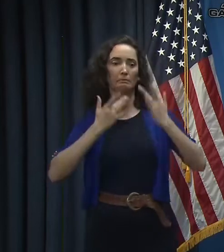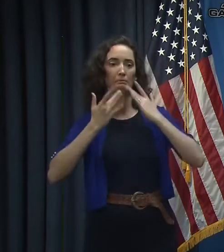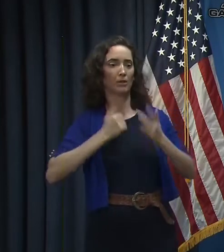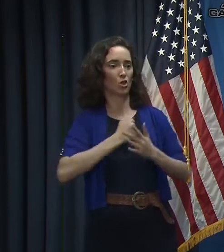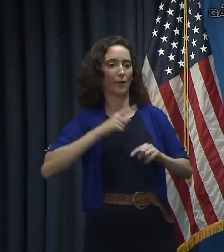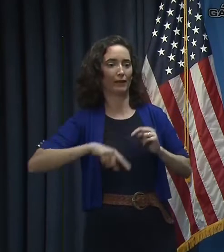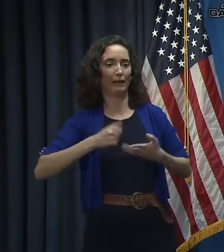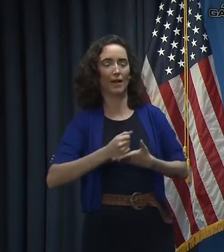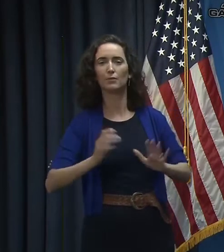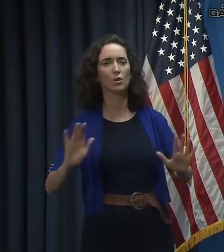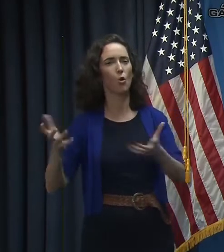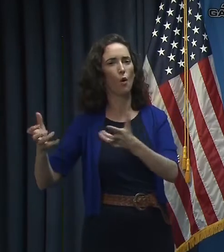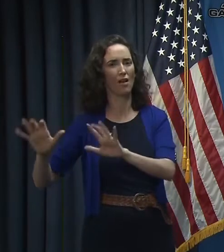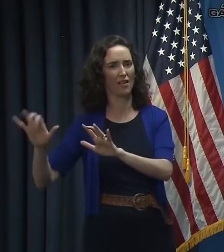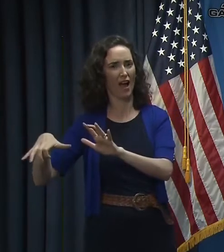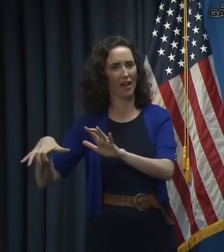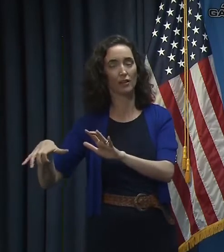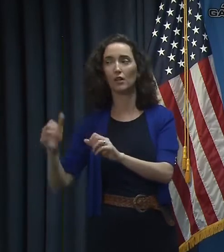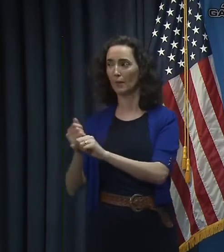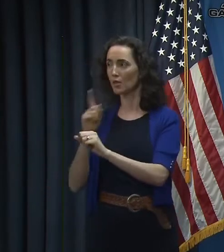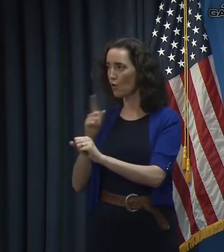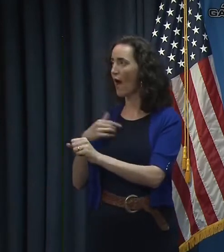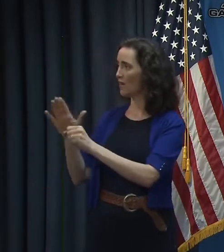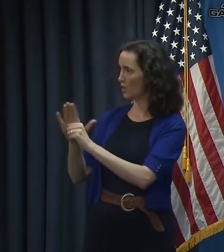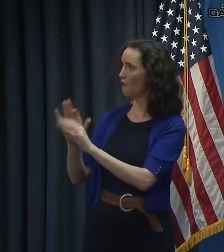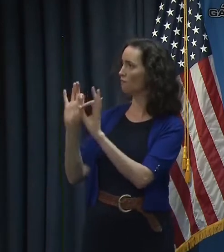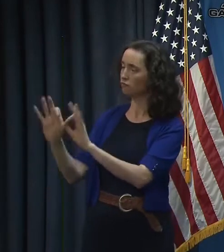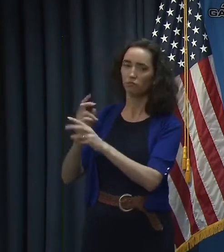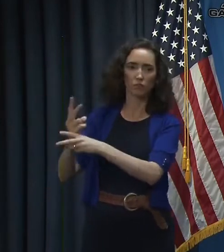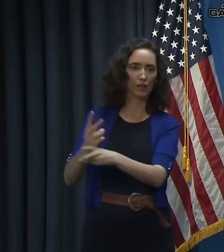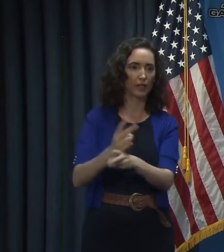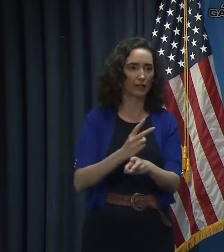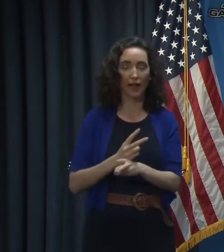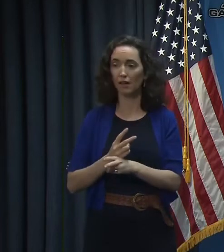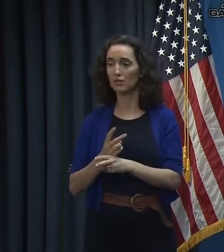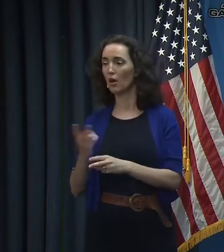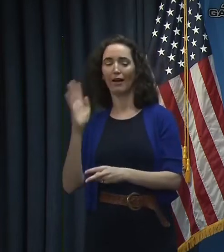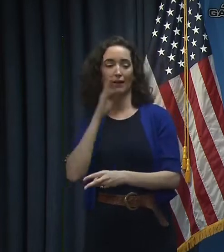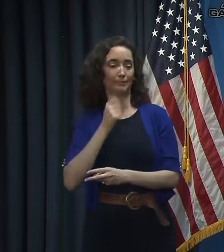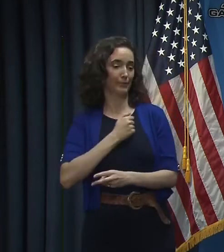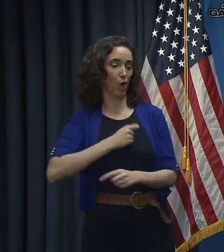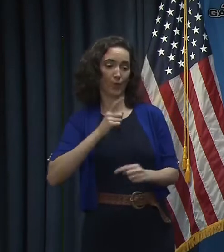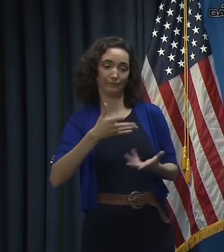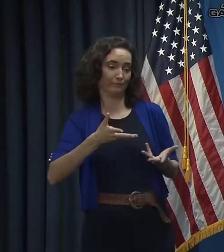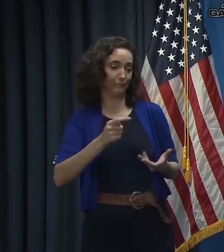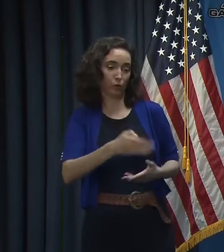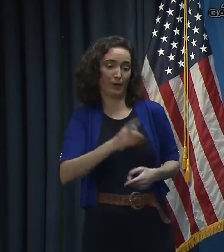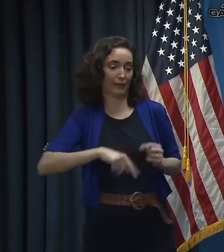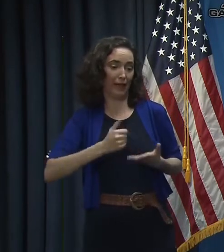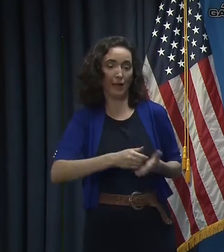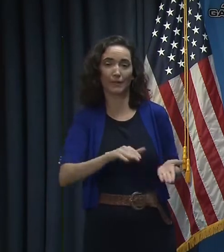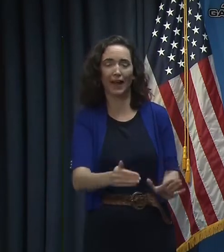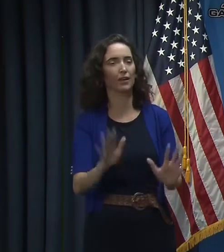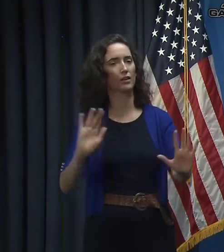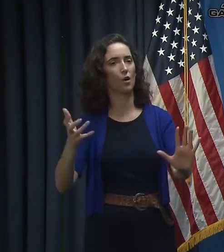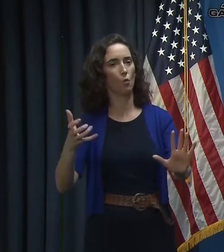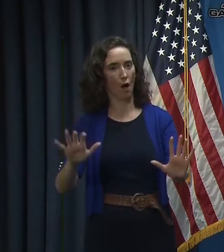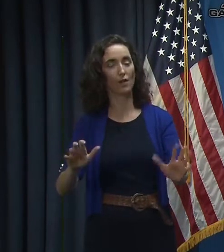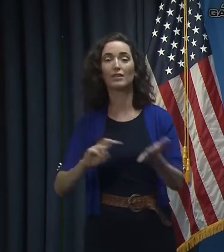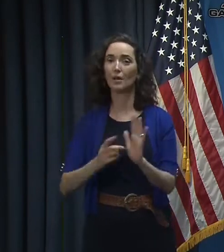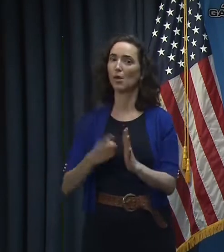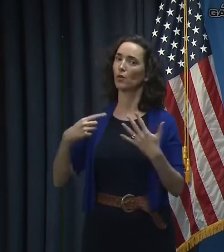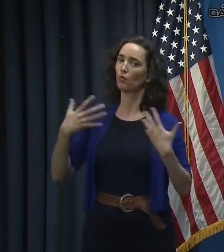them, and that we avoid avoidable deaths. And so hospitalizations is the third measure that we spent a great deal of time looking